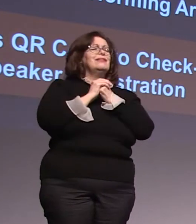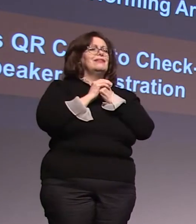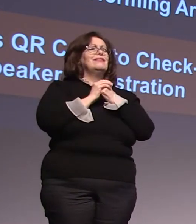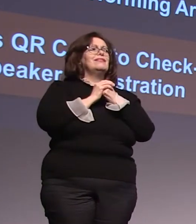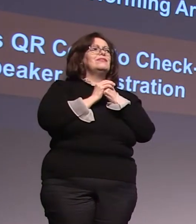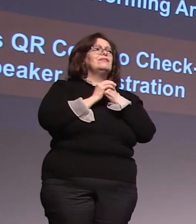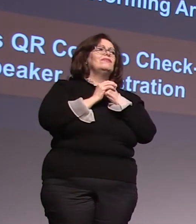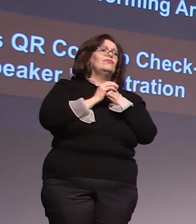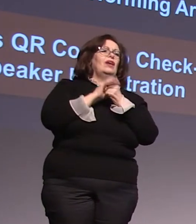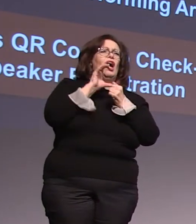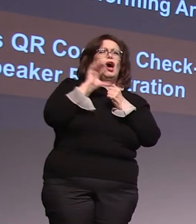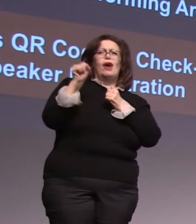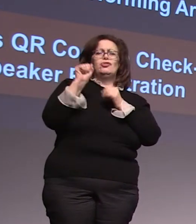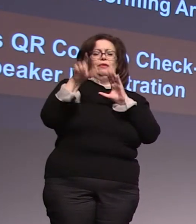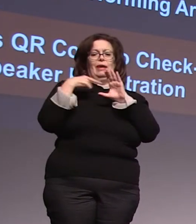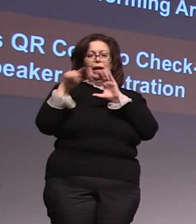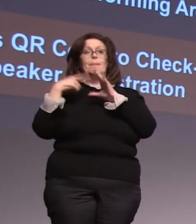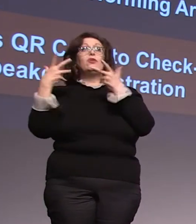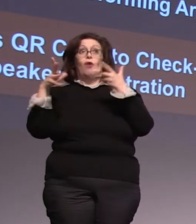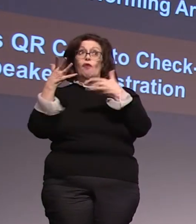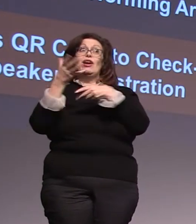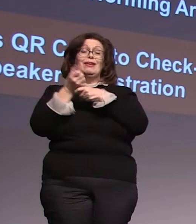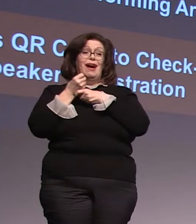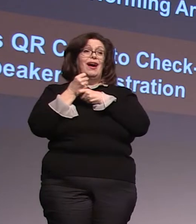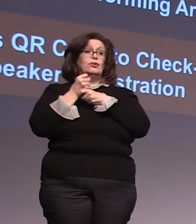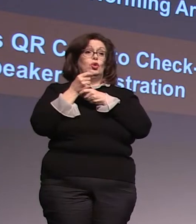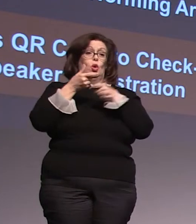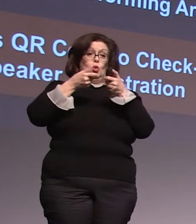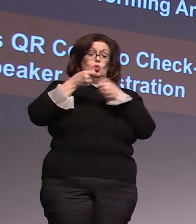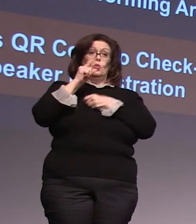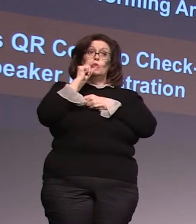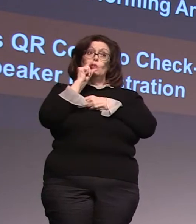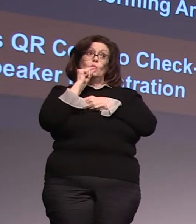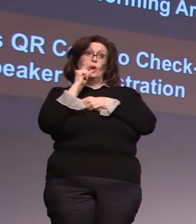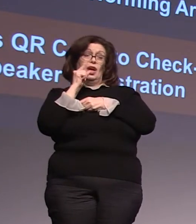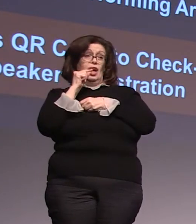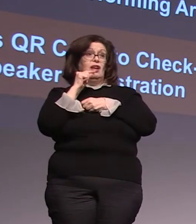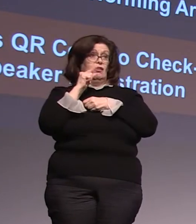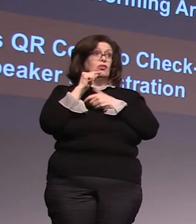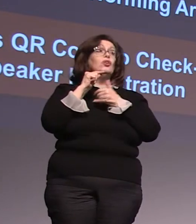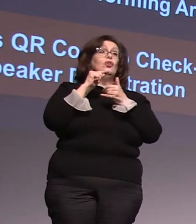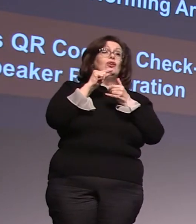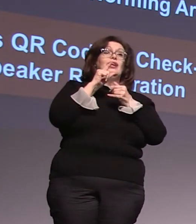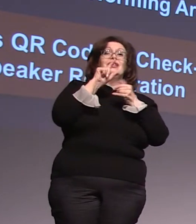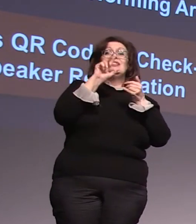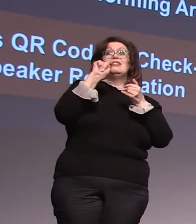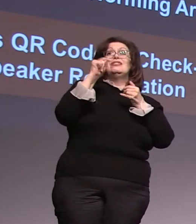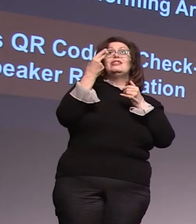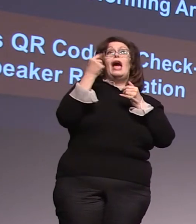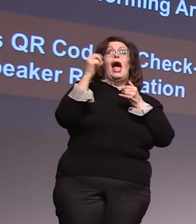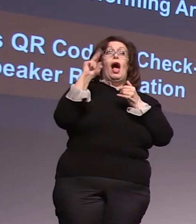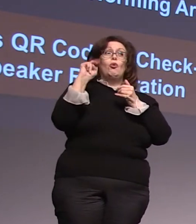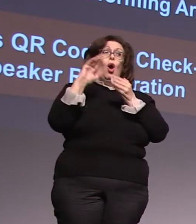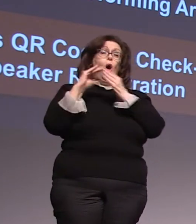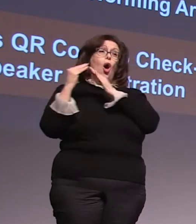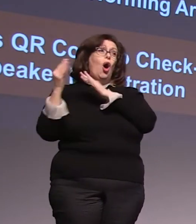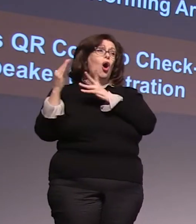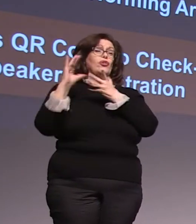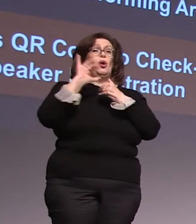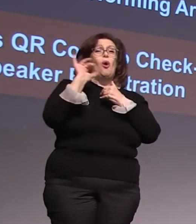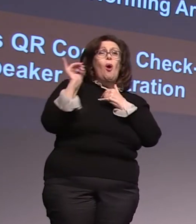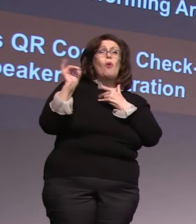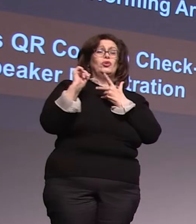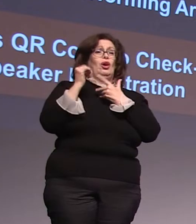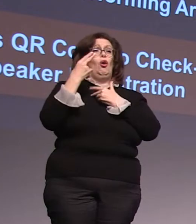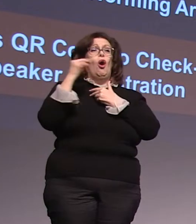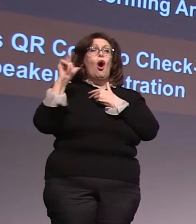hundreds and hundreds of emails we've already received, the Twitter town halls, the local town halls and community organization town halls that are happening all across the